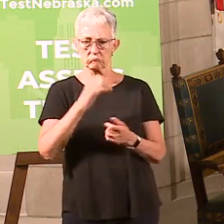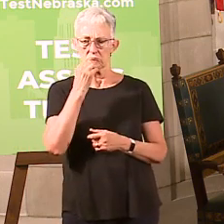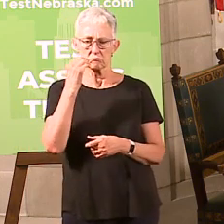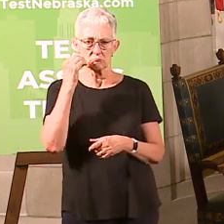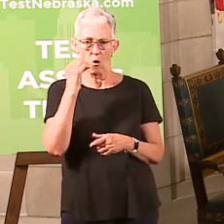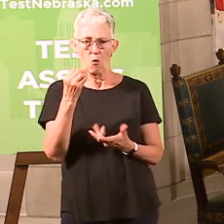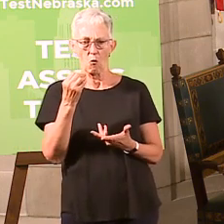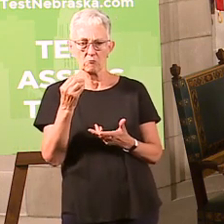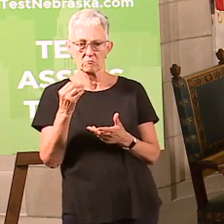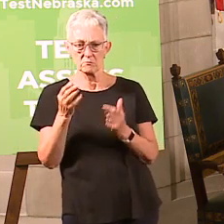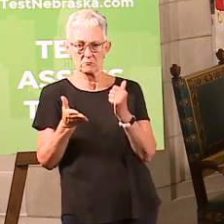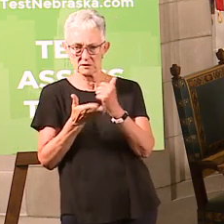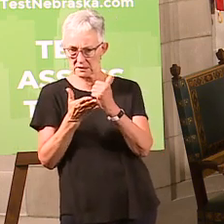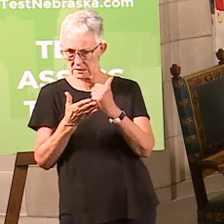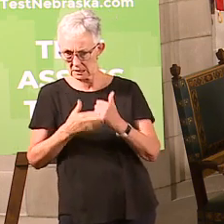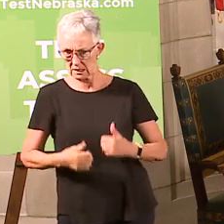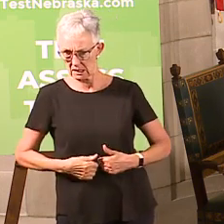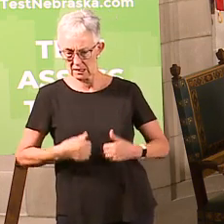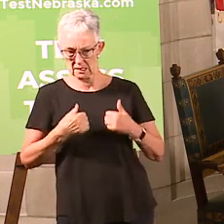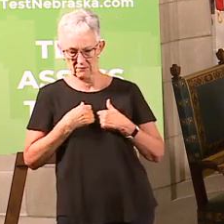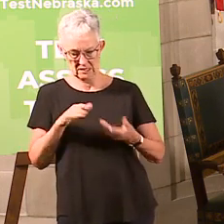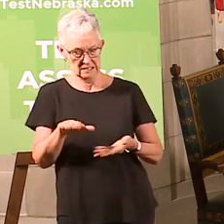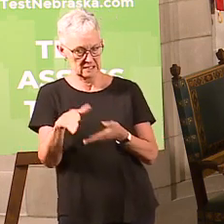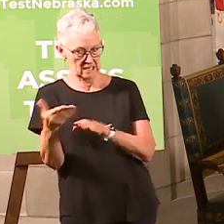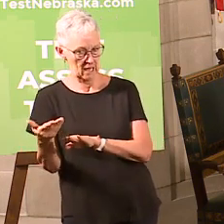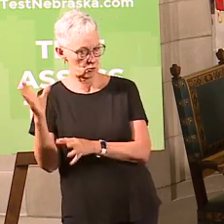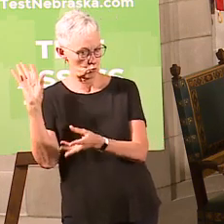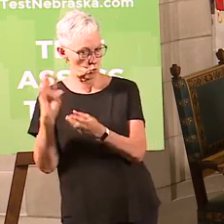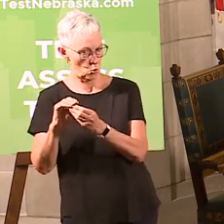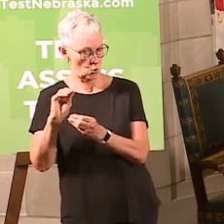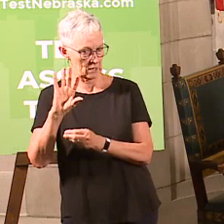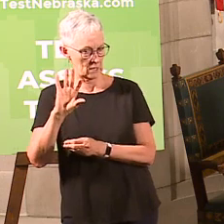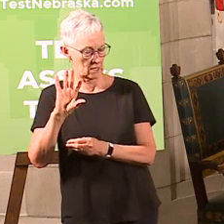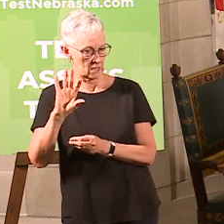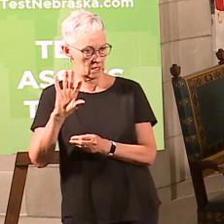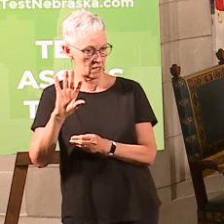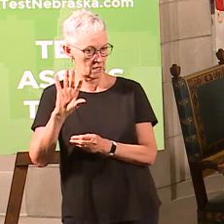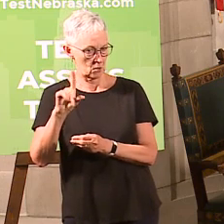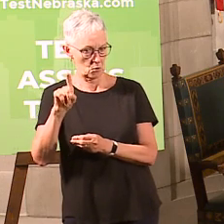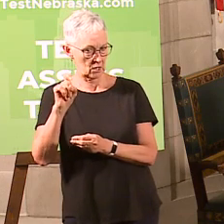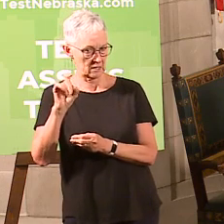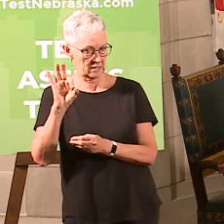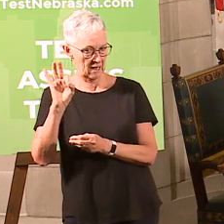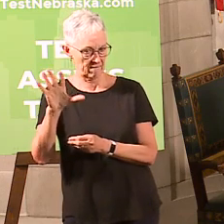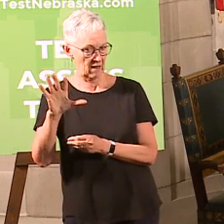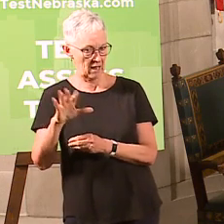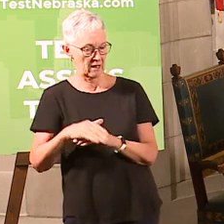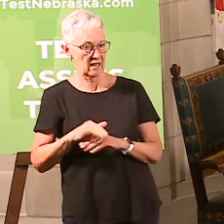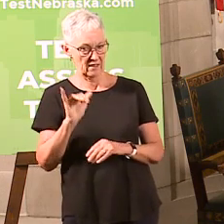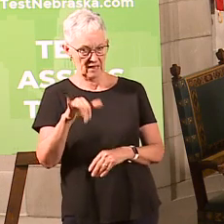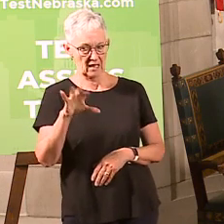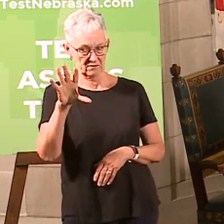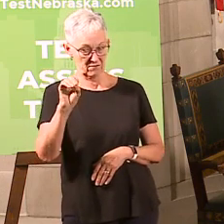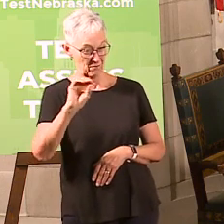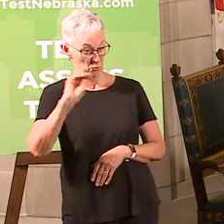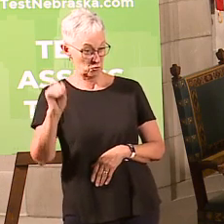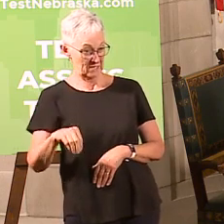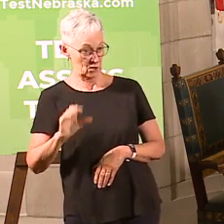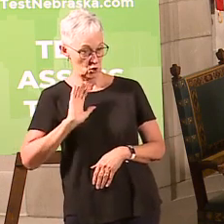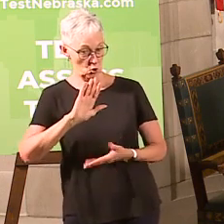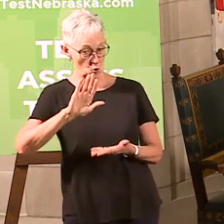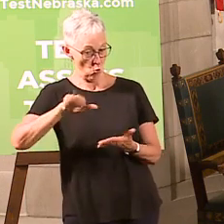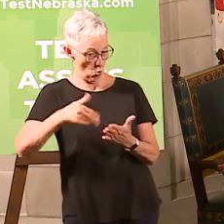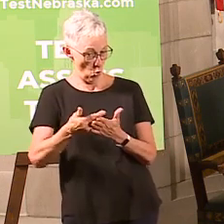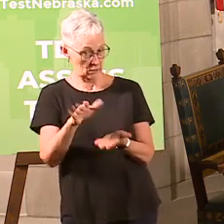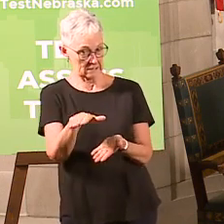facility deaths being at 98 and the total number of deaths today being 195, it's right at 50% of all the deaths in the state of Nebraska have